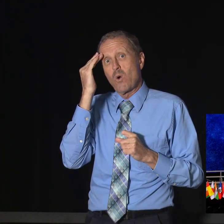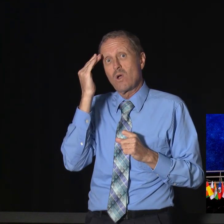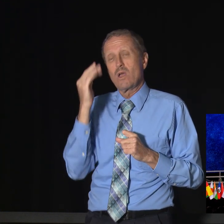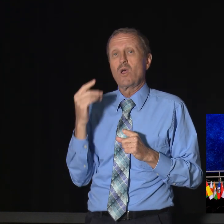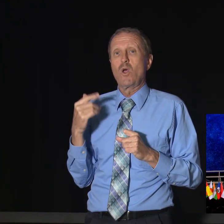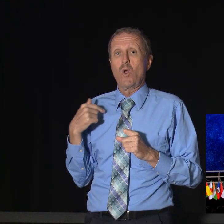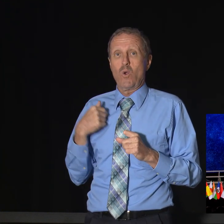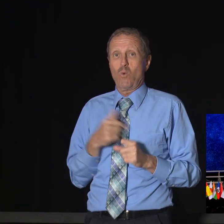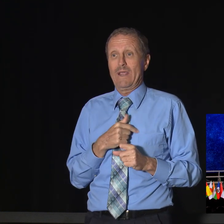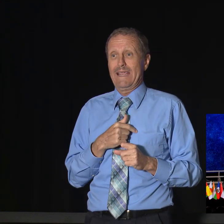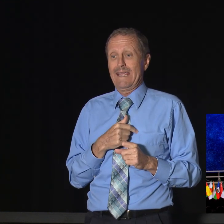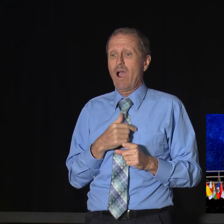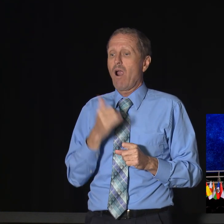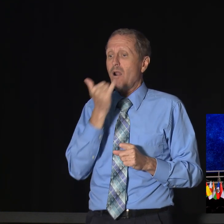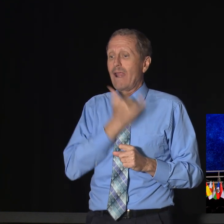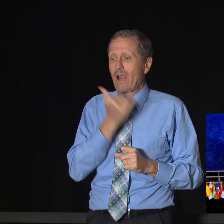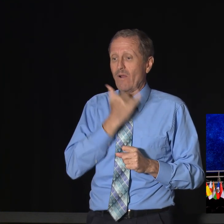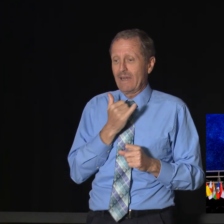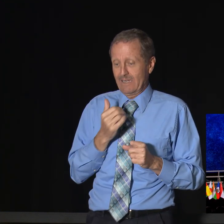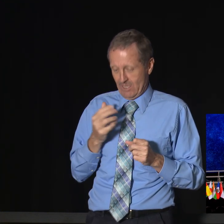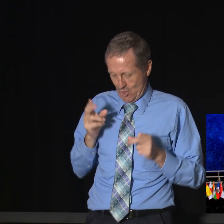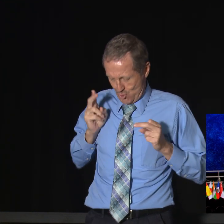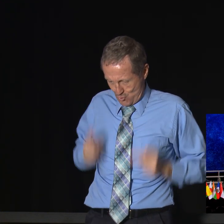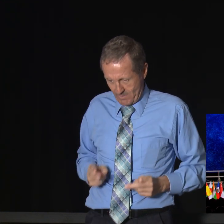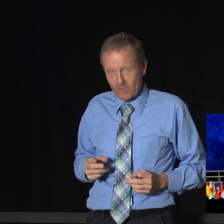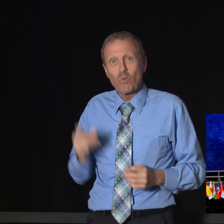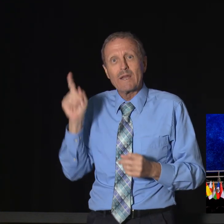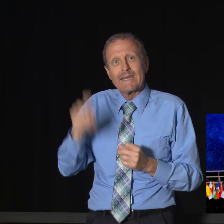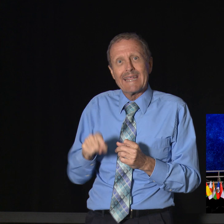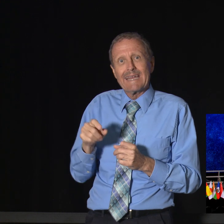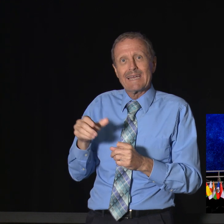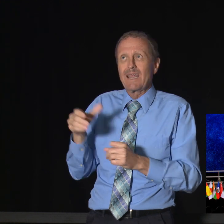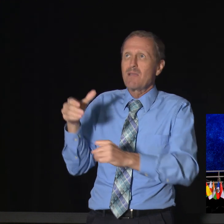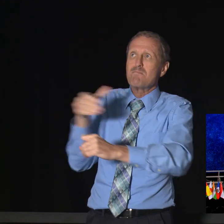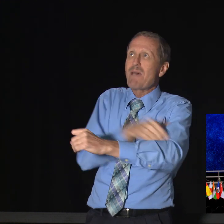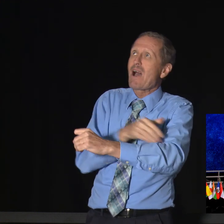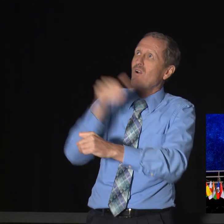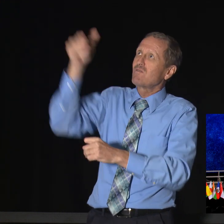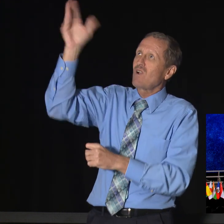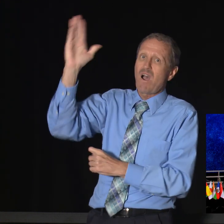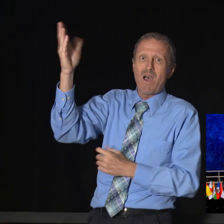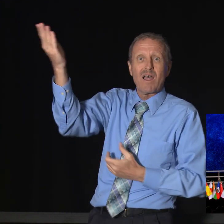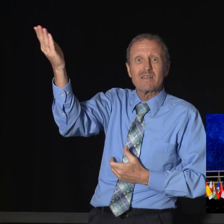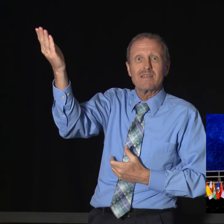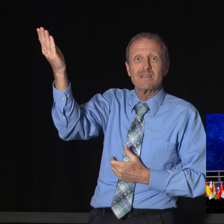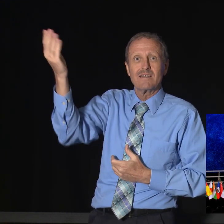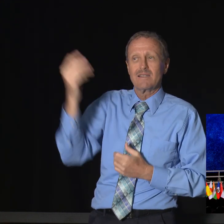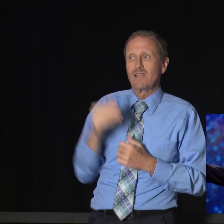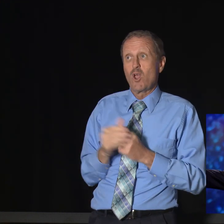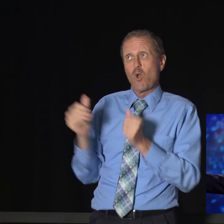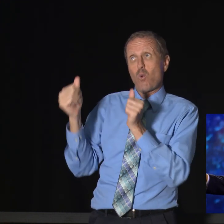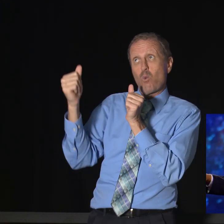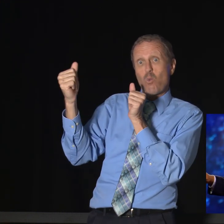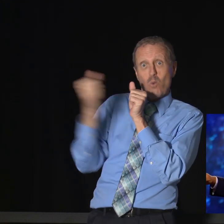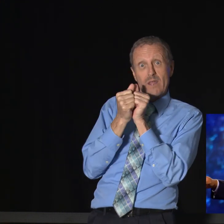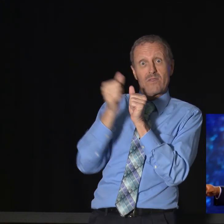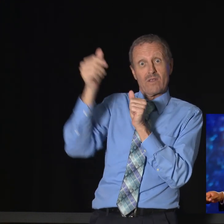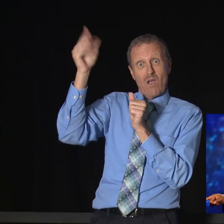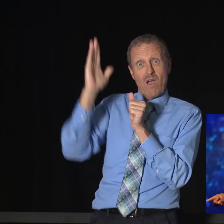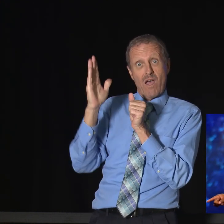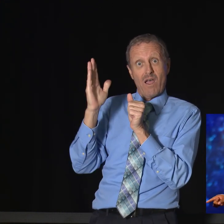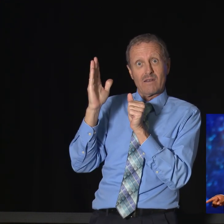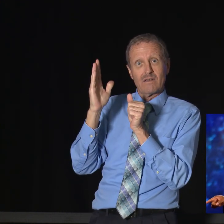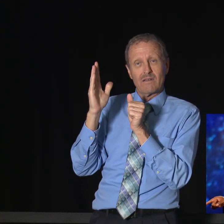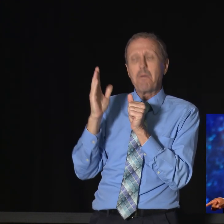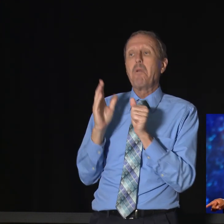erring mortal human beings, and we need the power of Almighty God, for with God, all